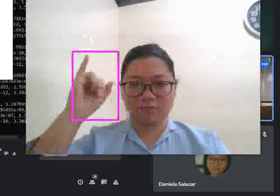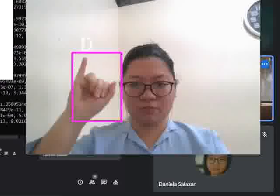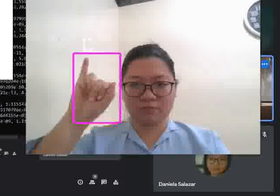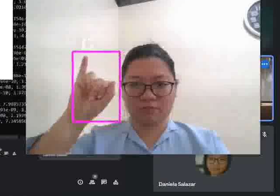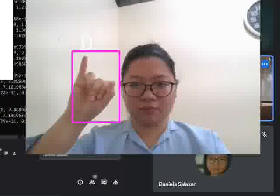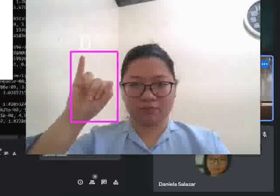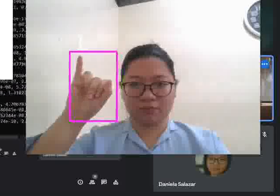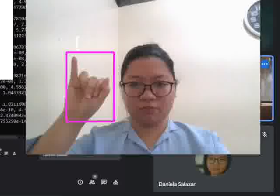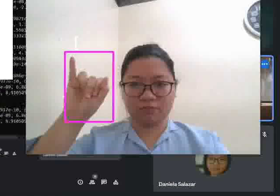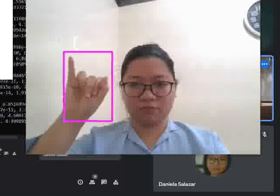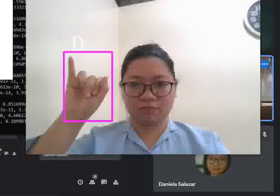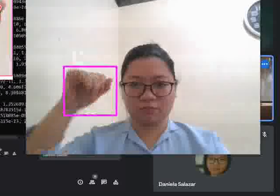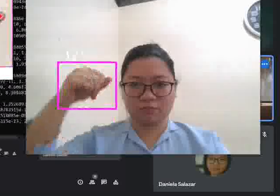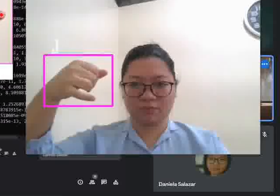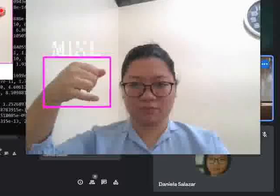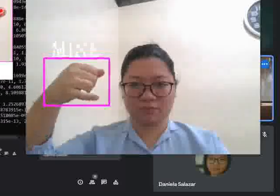flow.